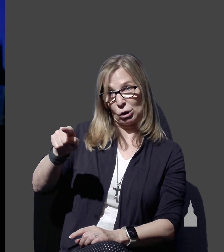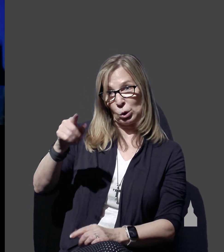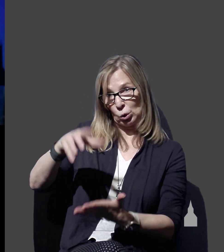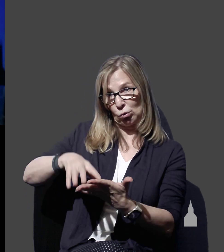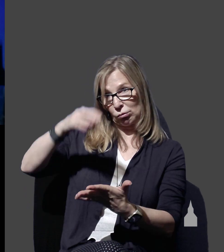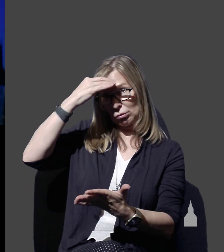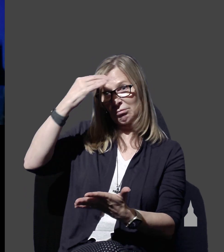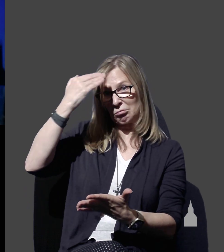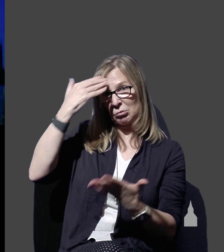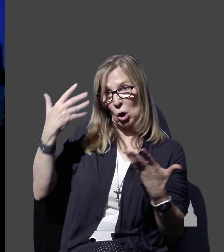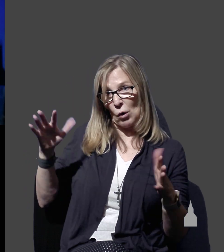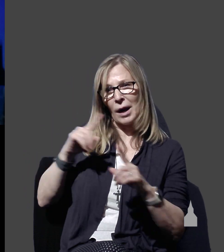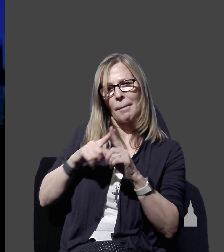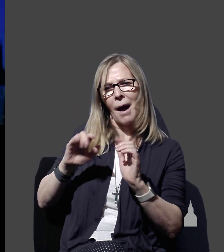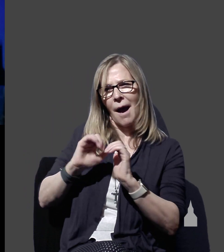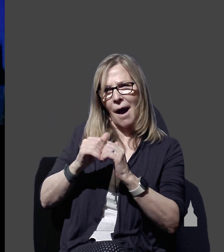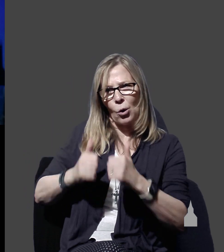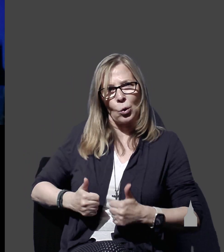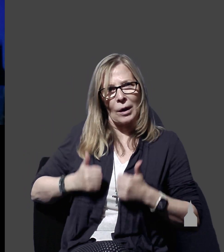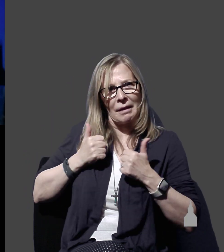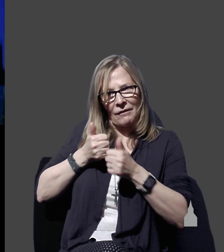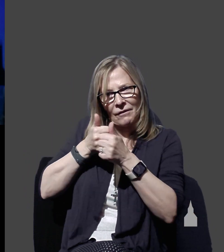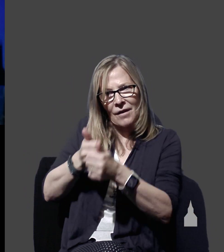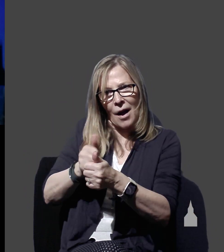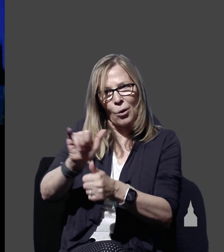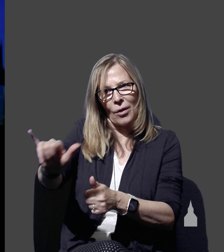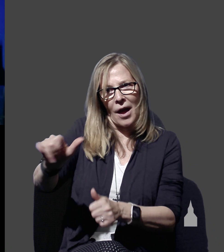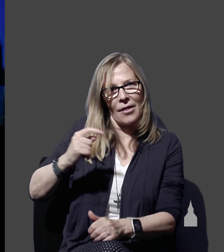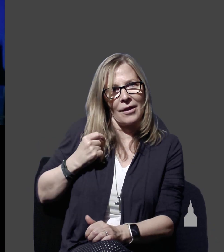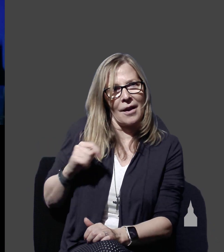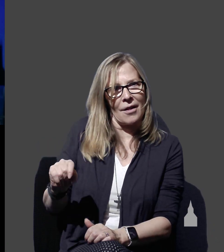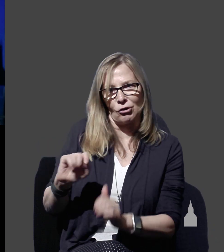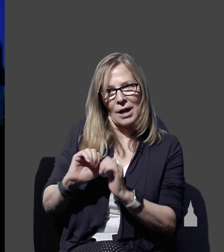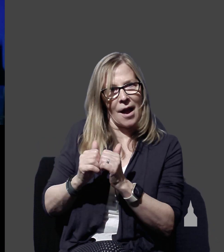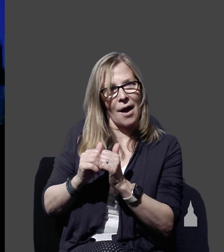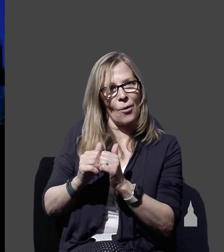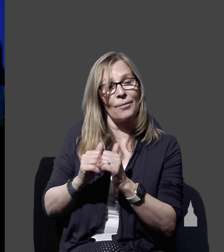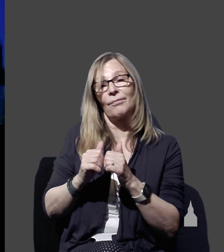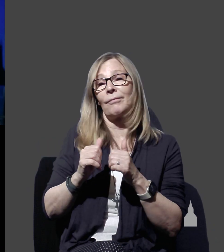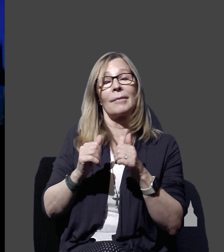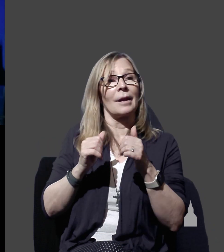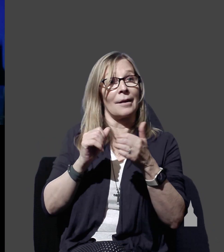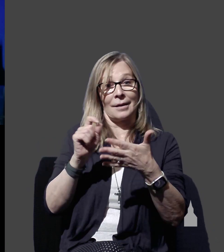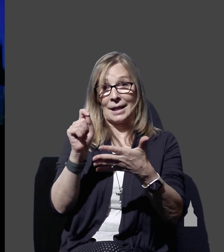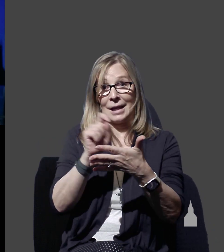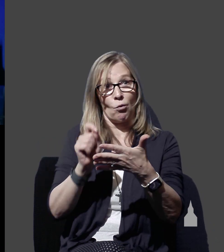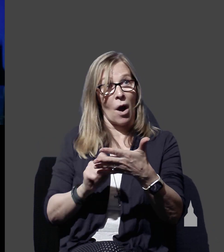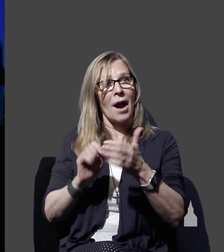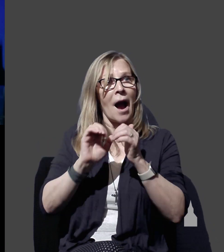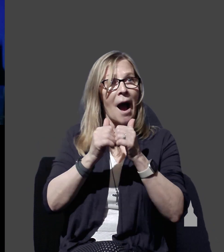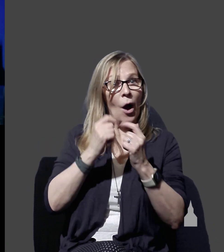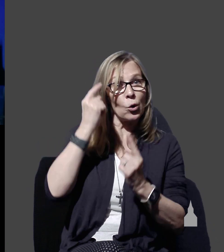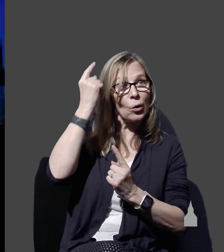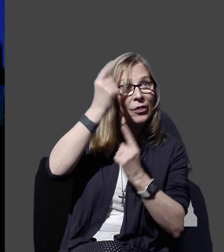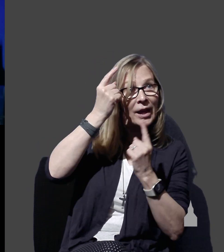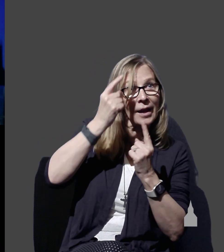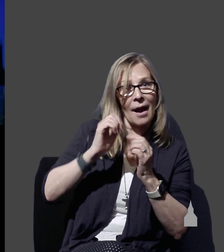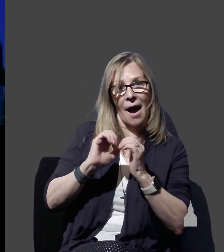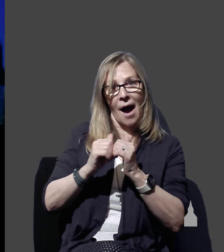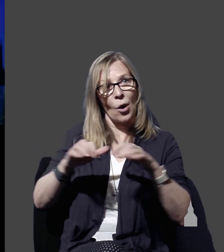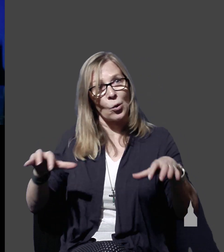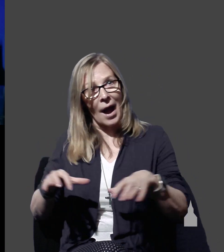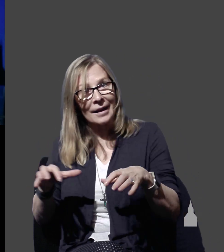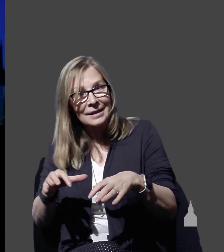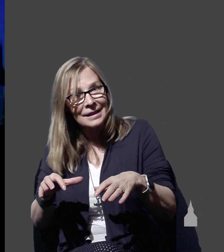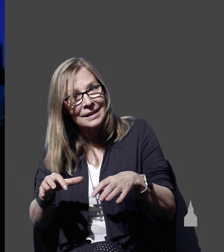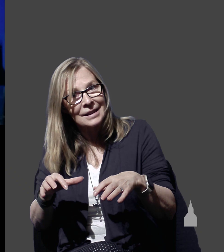He talks about how we think. He talks about how we act. A lot of what we read was